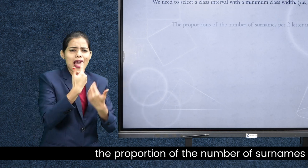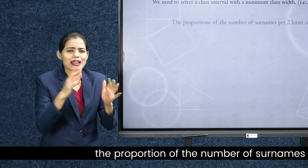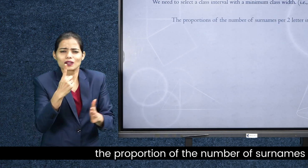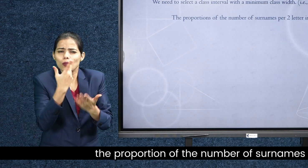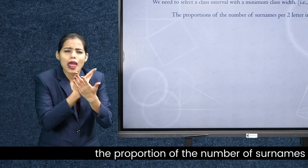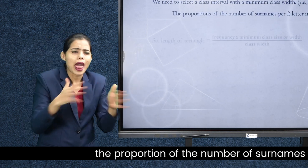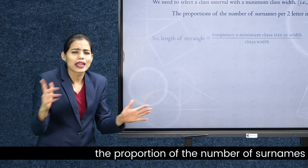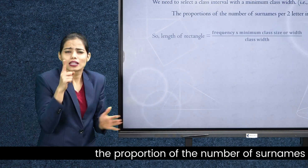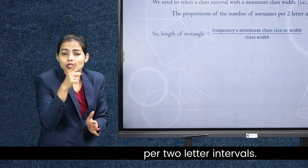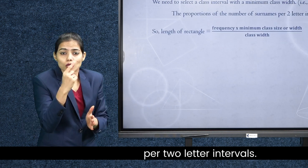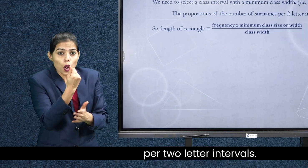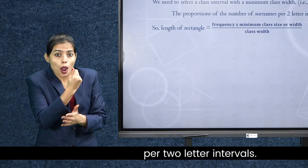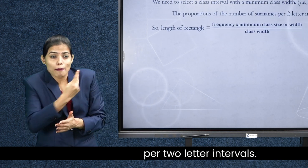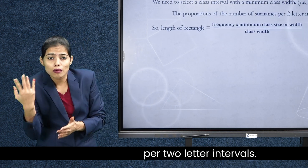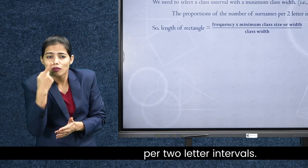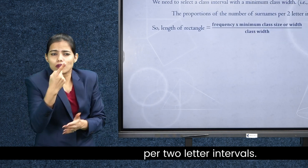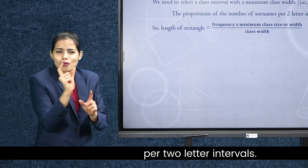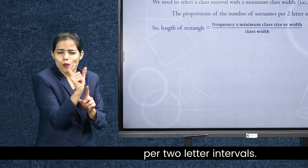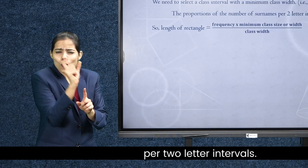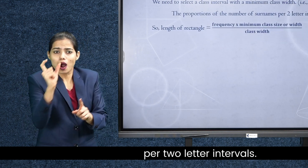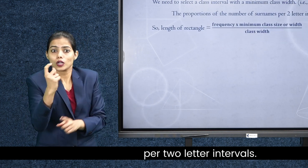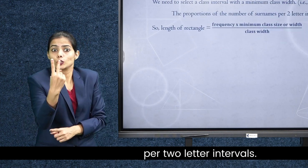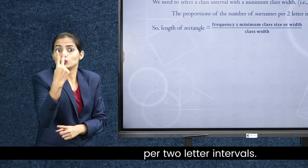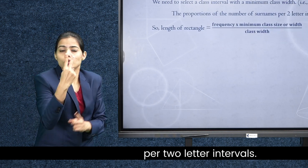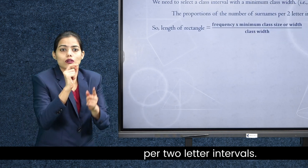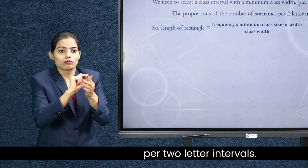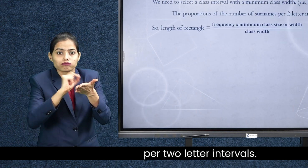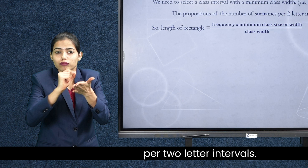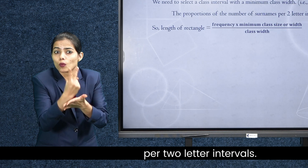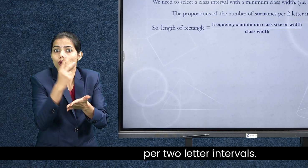proportion of the number of surname per 2-letter intervals.